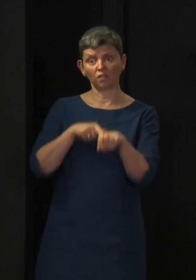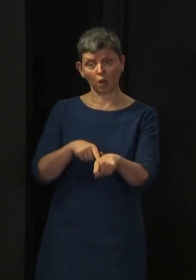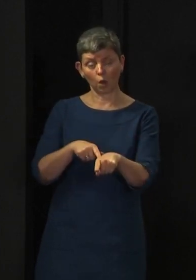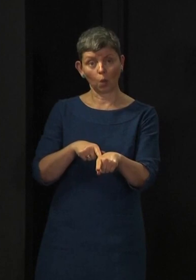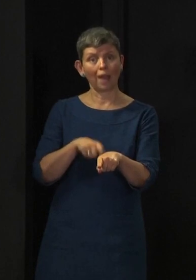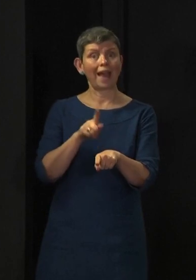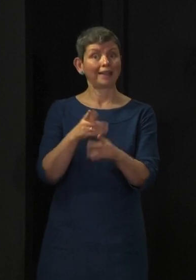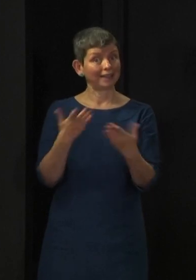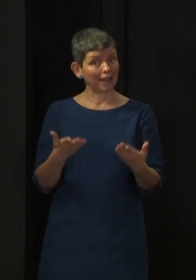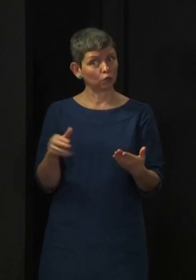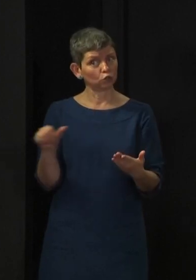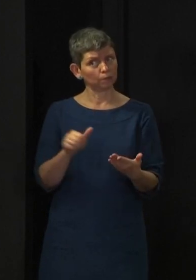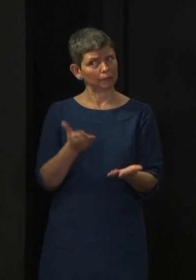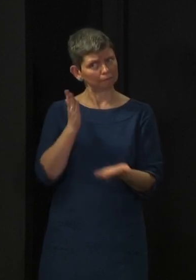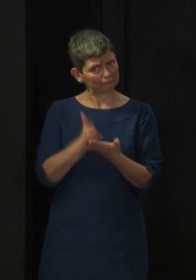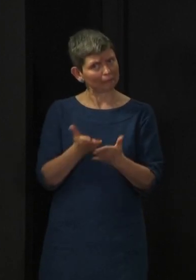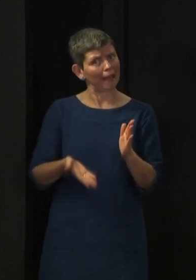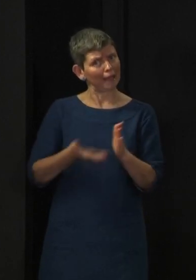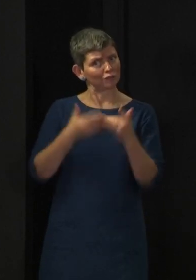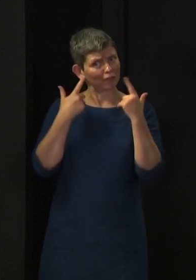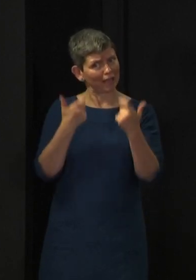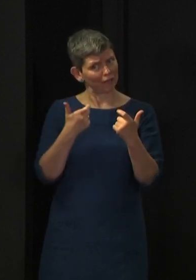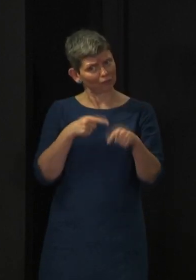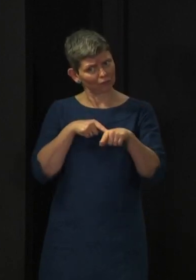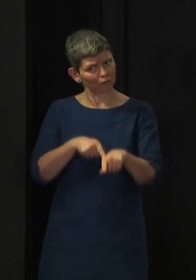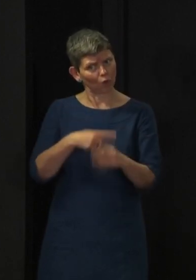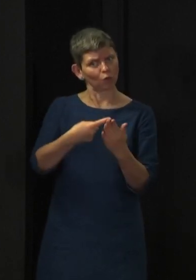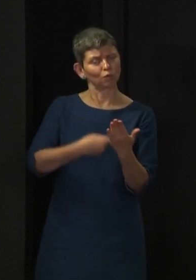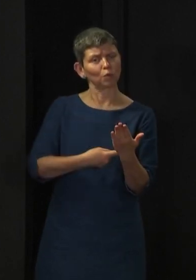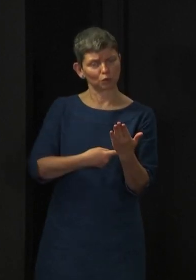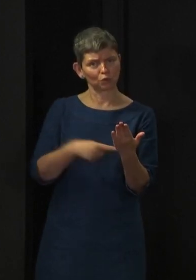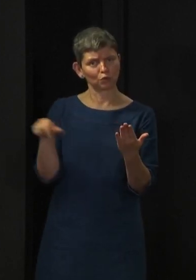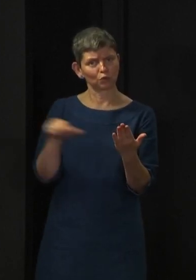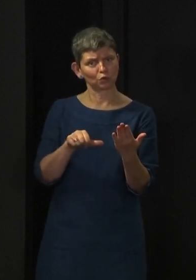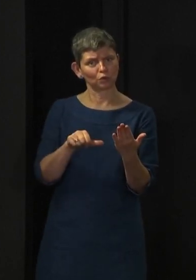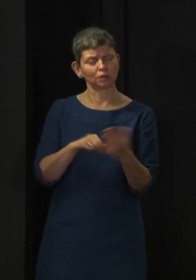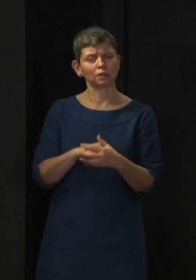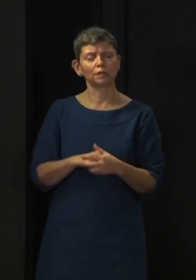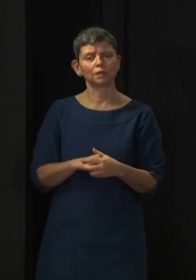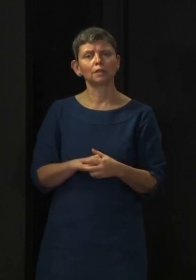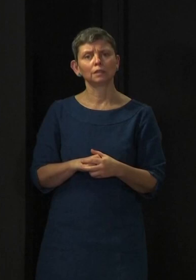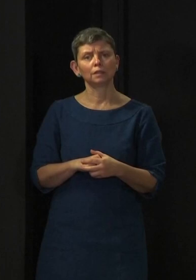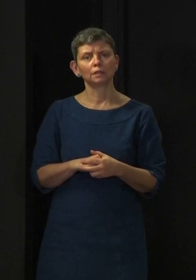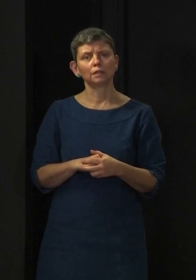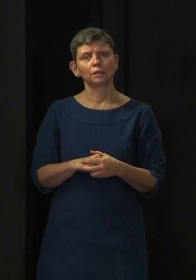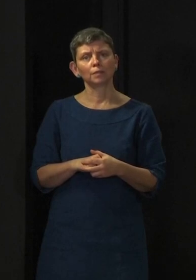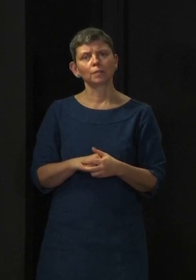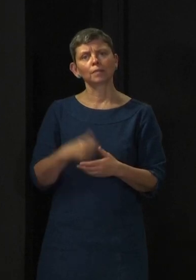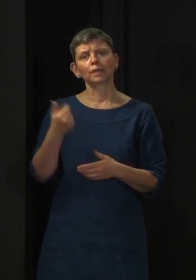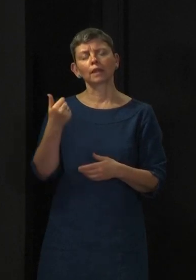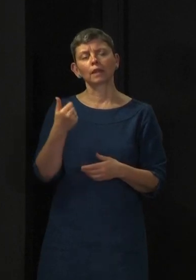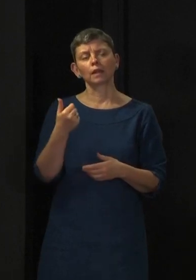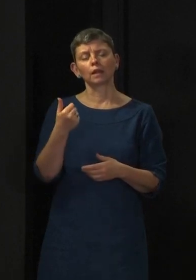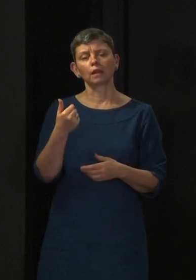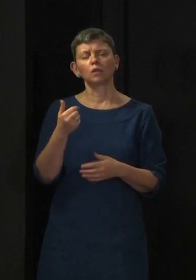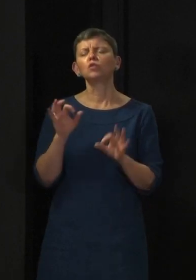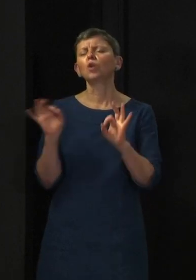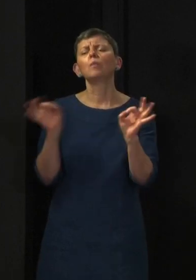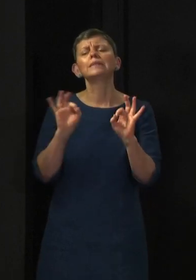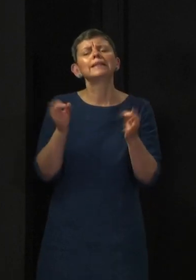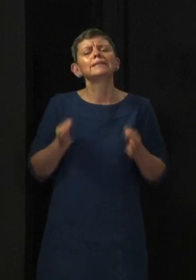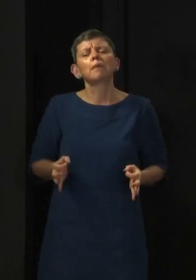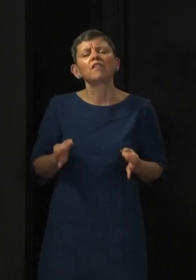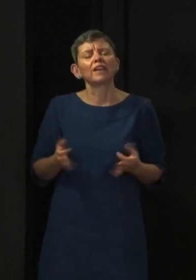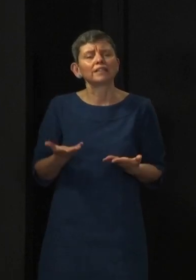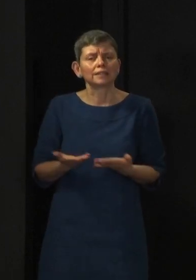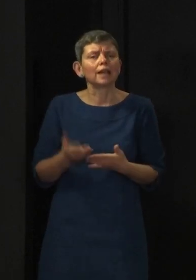be extra sure that they are sticking to them. I know that it is, and we've reflected this, none of us are perfect. These rules